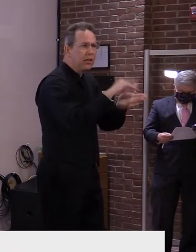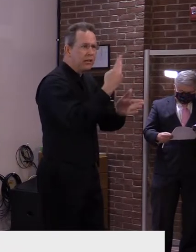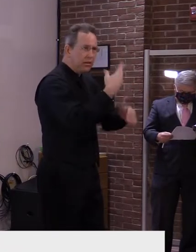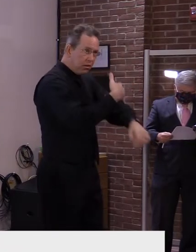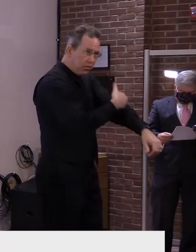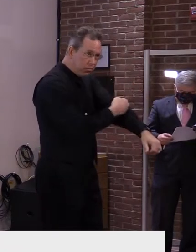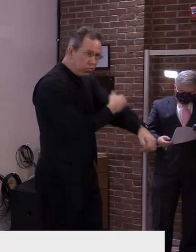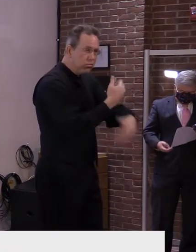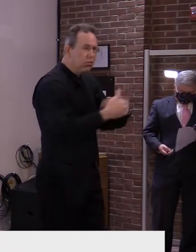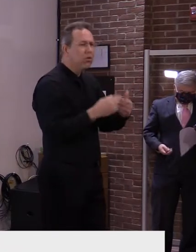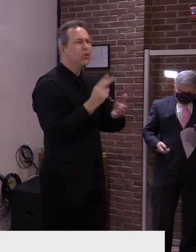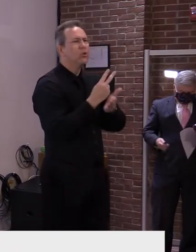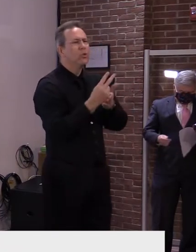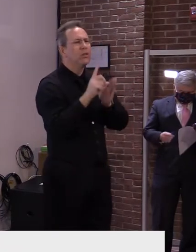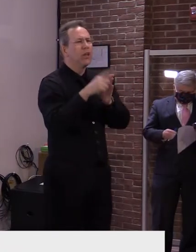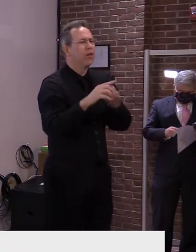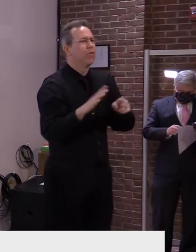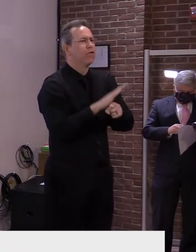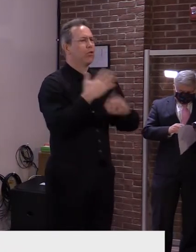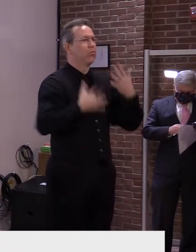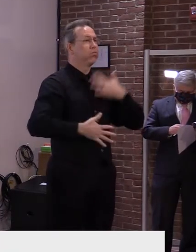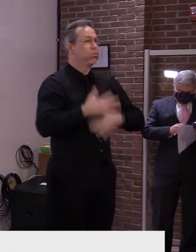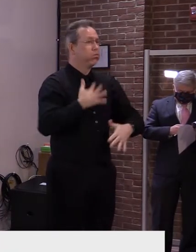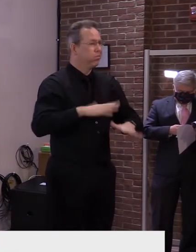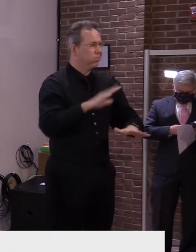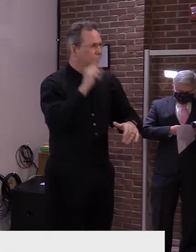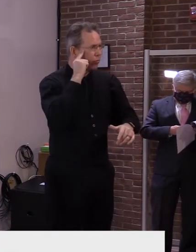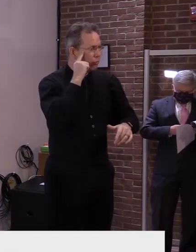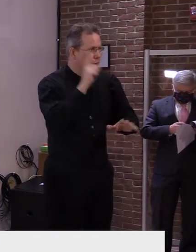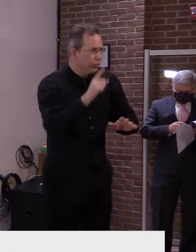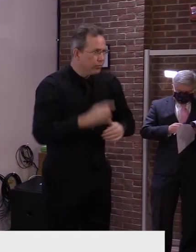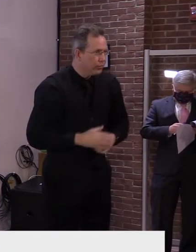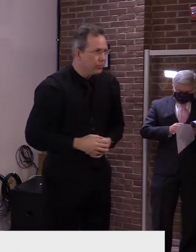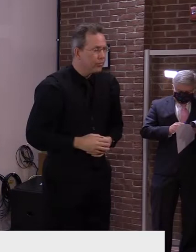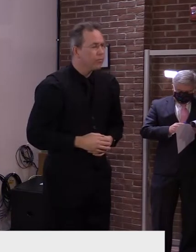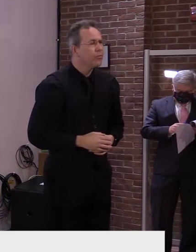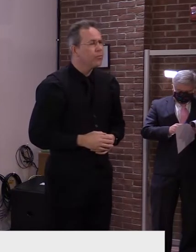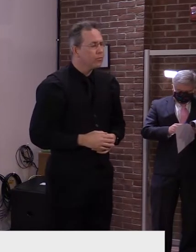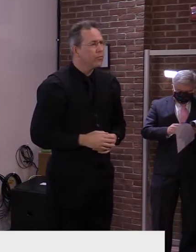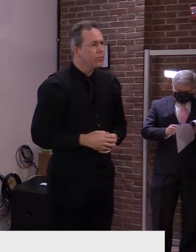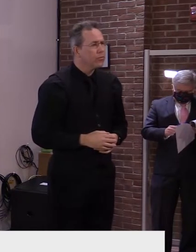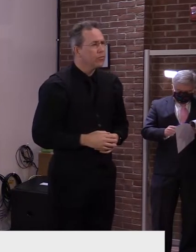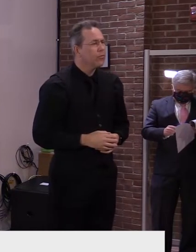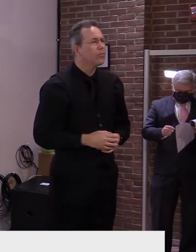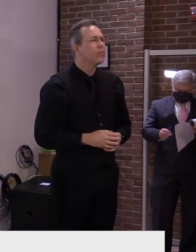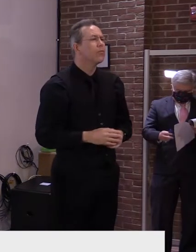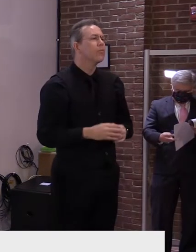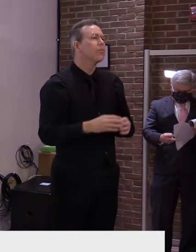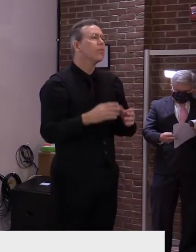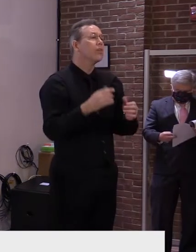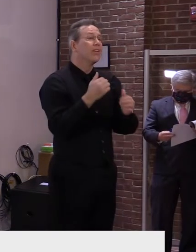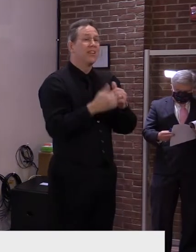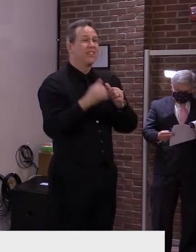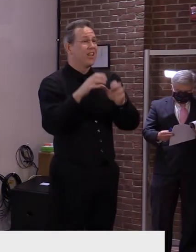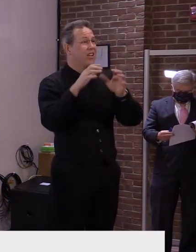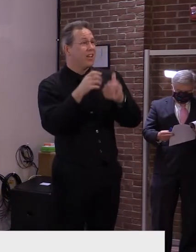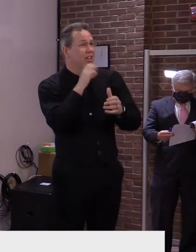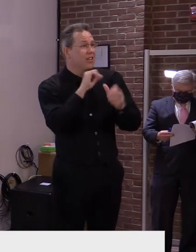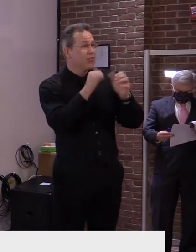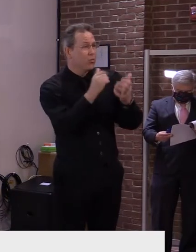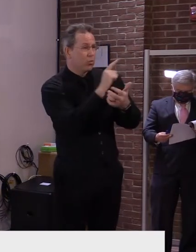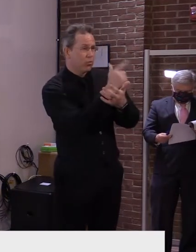band will have had the opportunity to be fully vaccinated about 2 months after their band opens